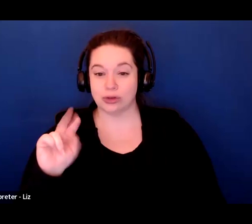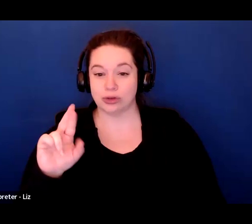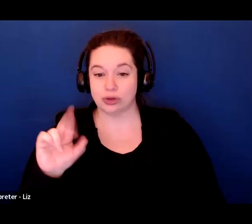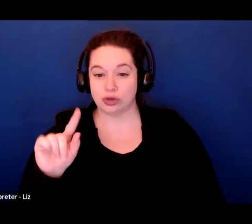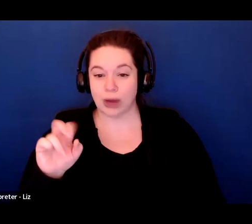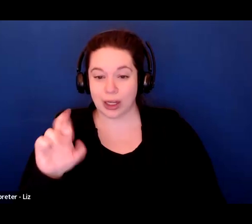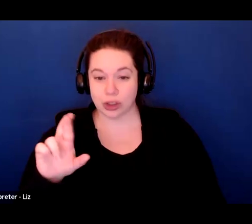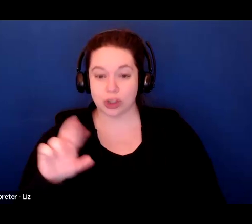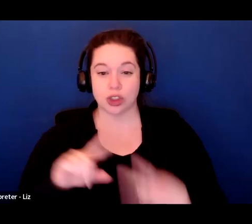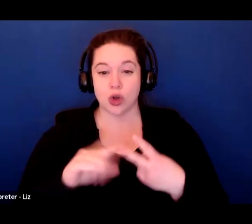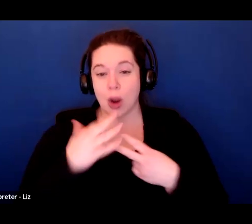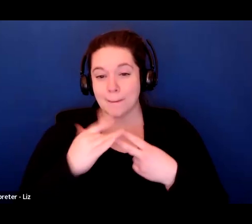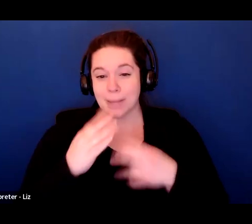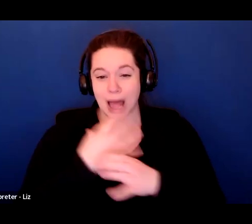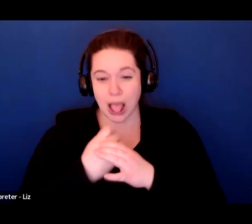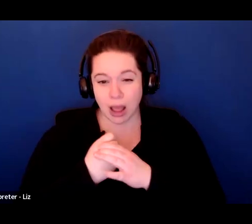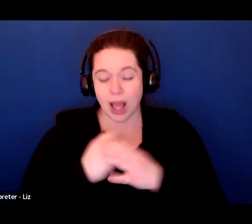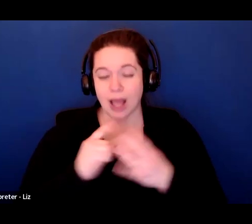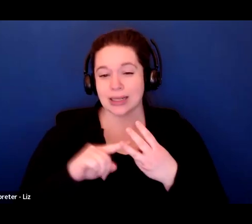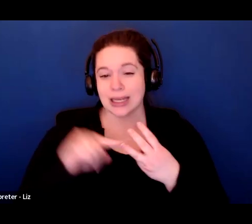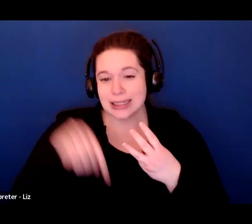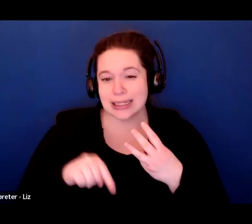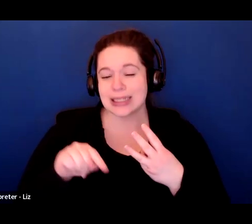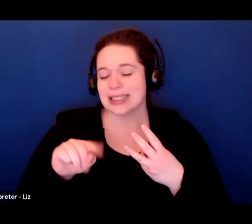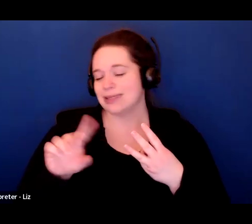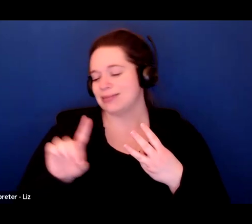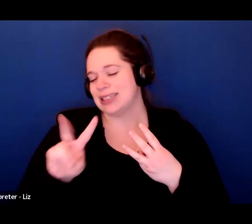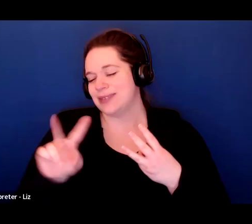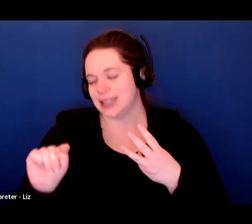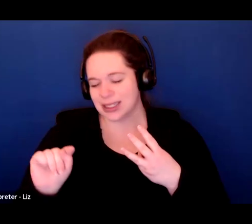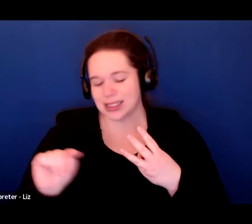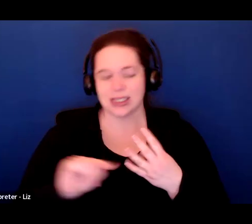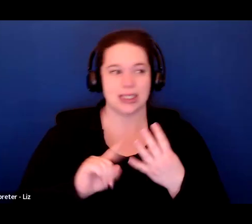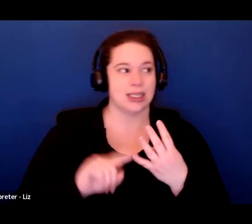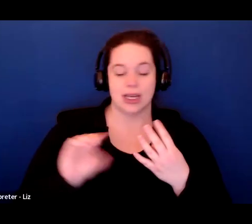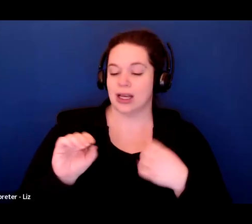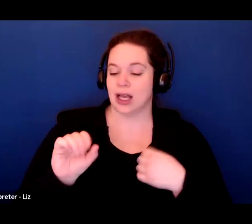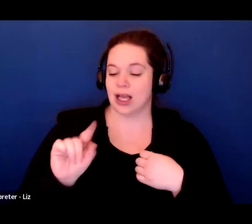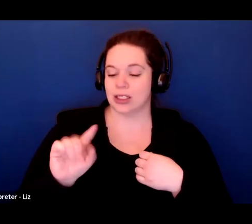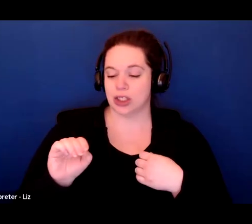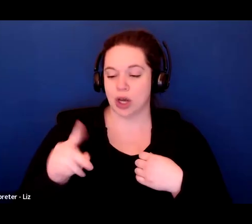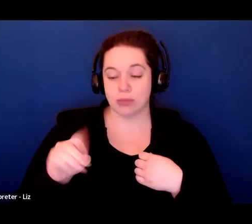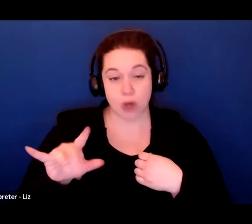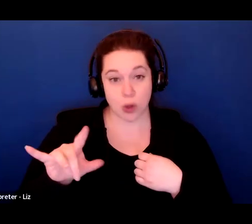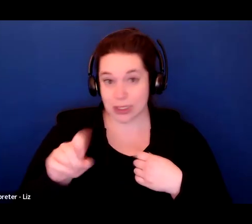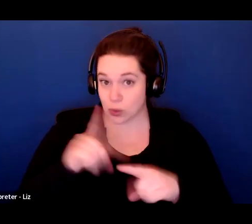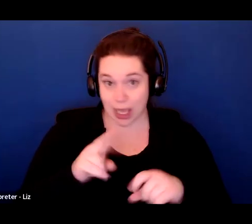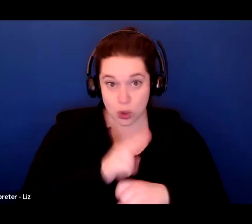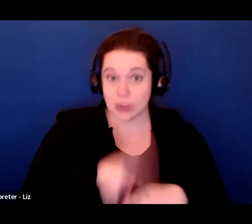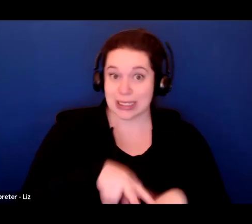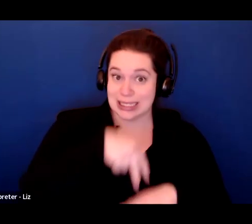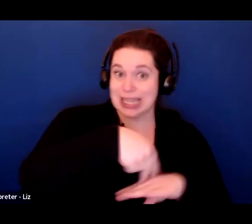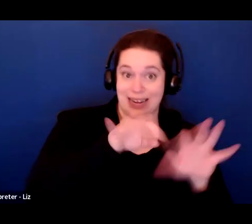vein thrombosis, if you have osteoporosis, you can't use the standing frame. And the standing frame will help